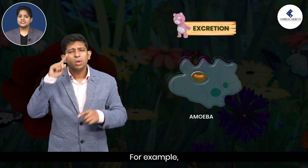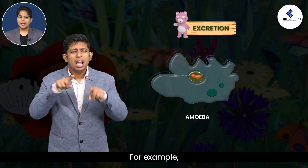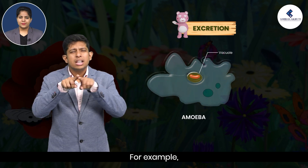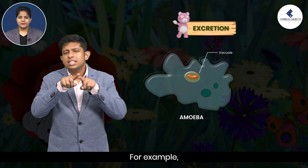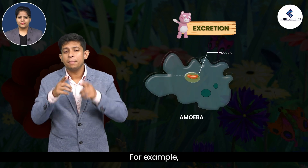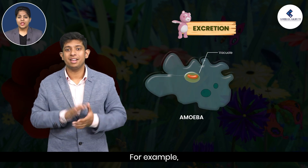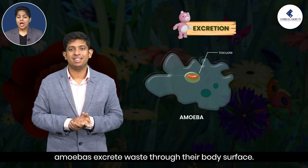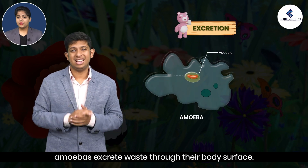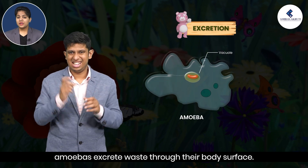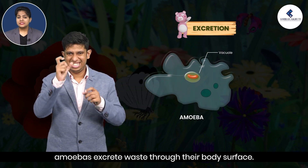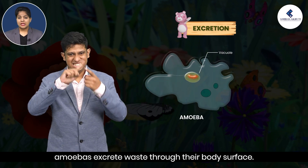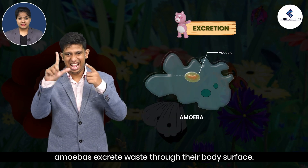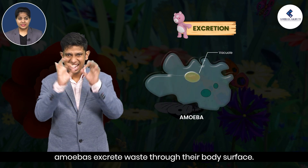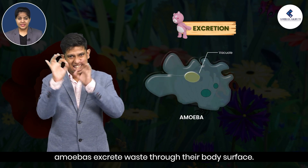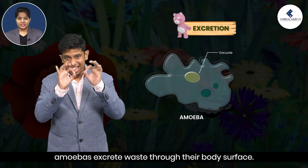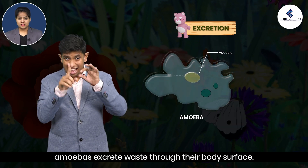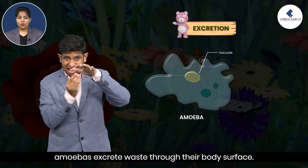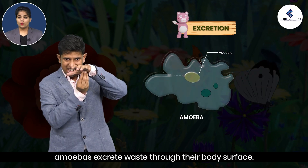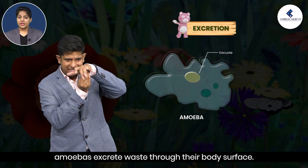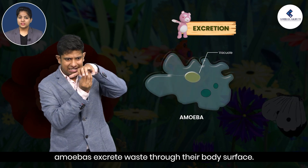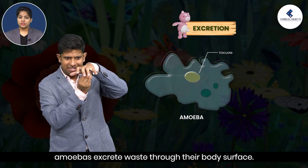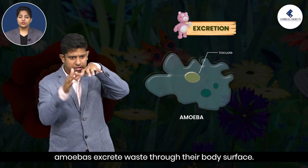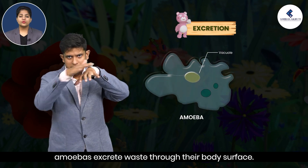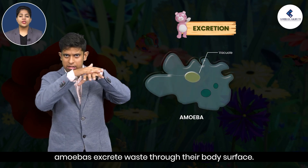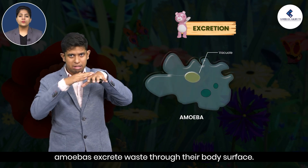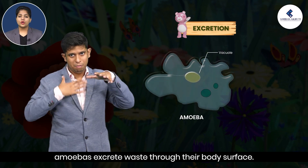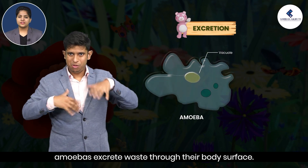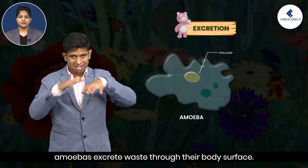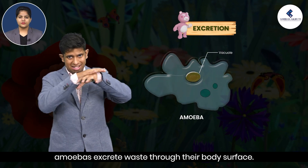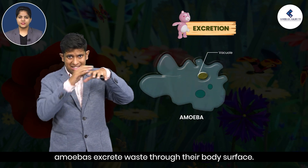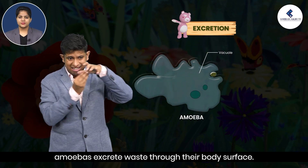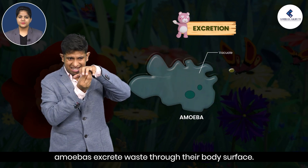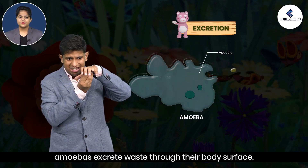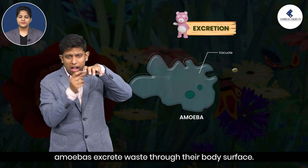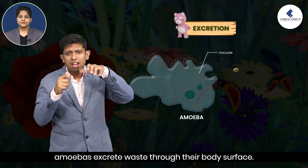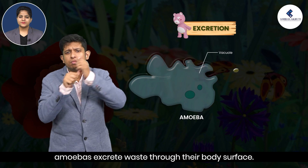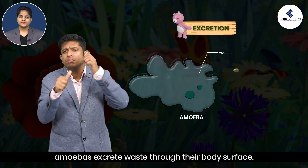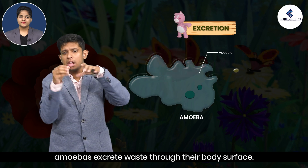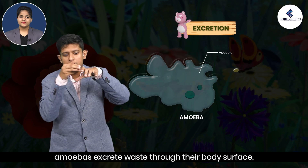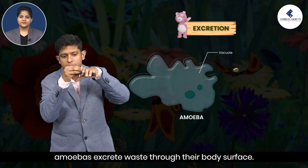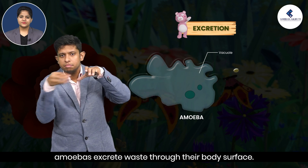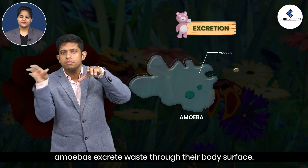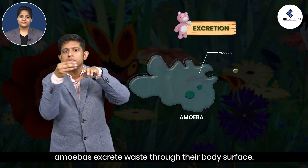For example, amoebas excrete waste through their body surface.